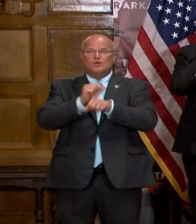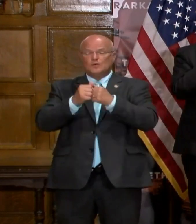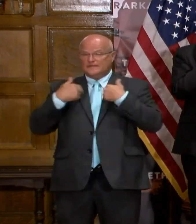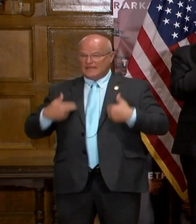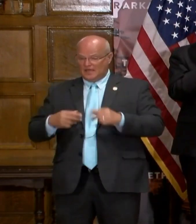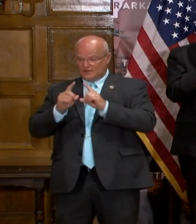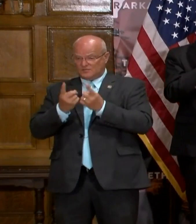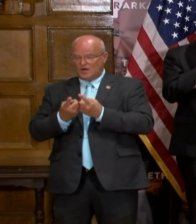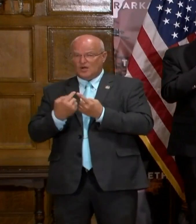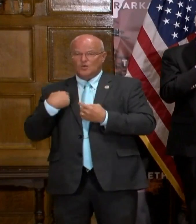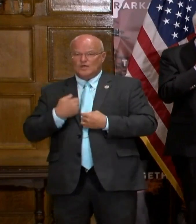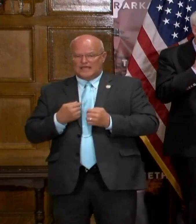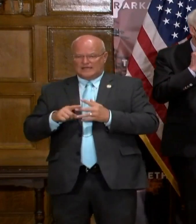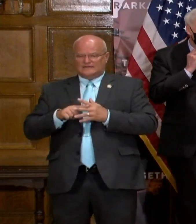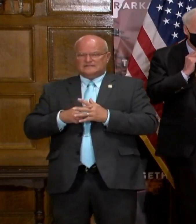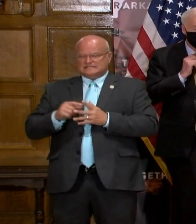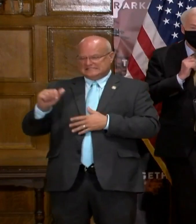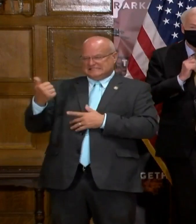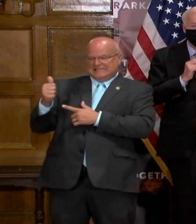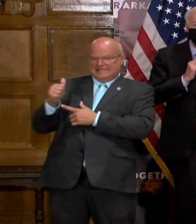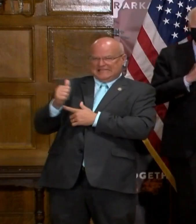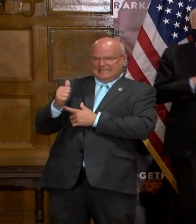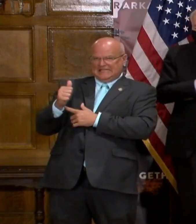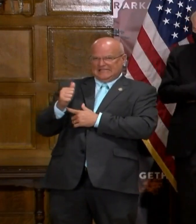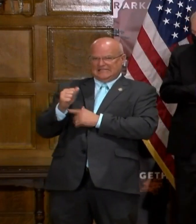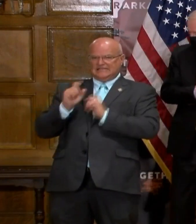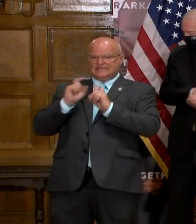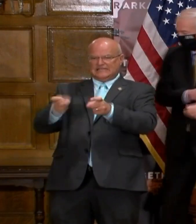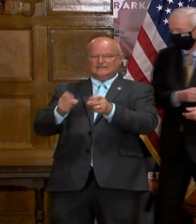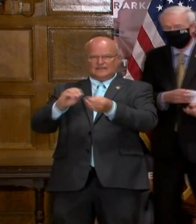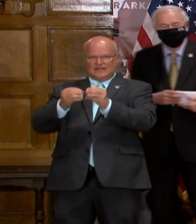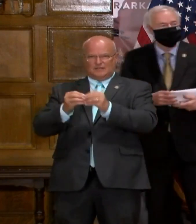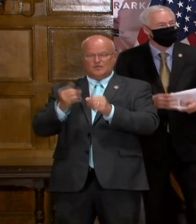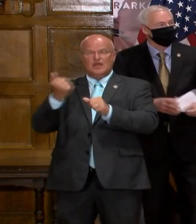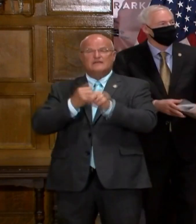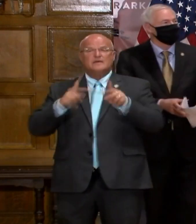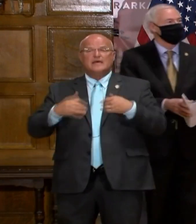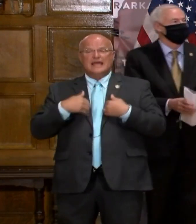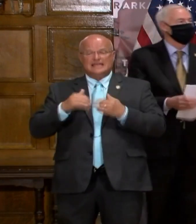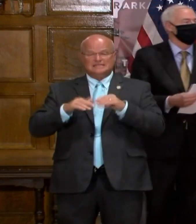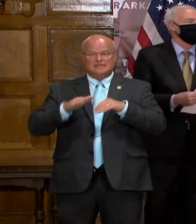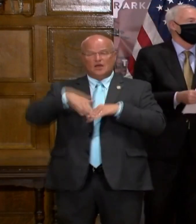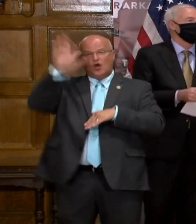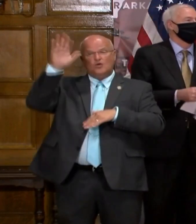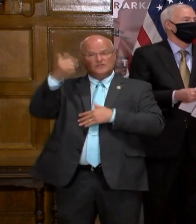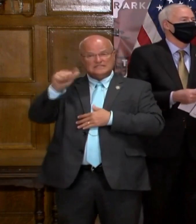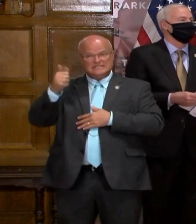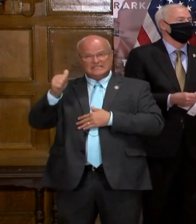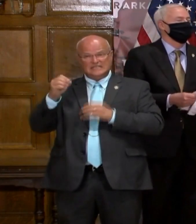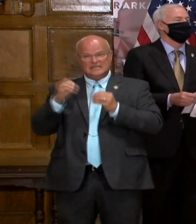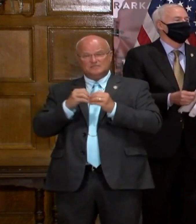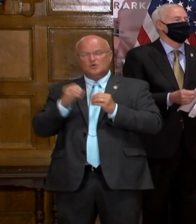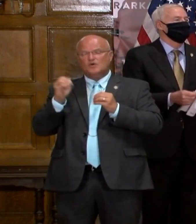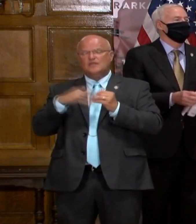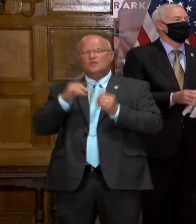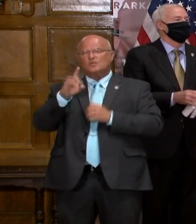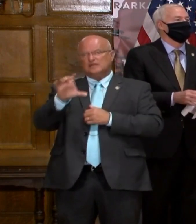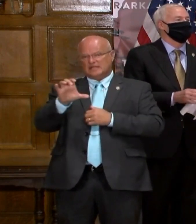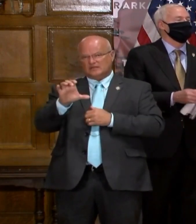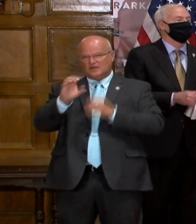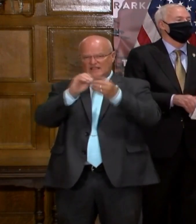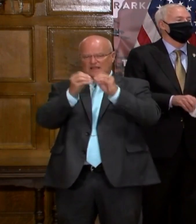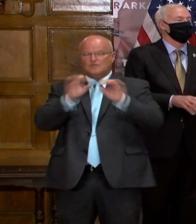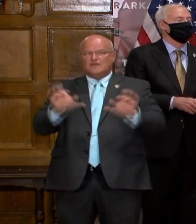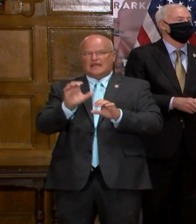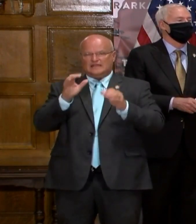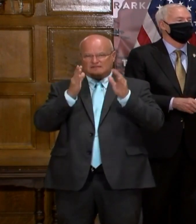health department, we have a threshold of 10 for us to give an absolute number. So everybody that has over 10, over 100 communities, we will give the